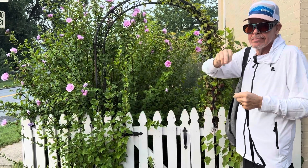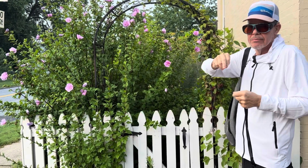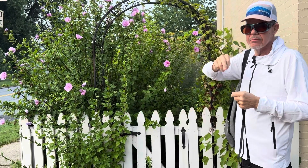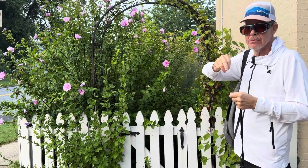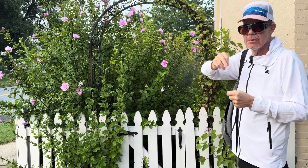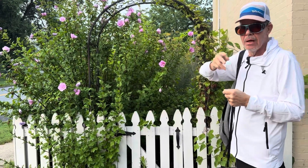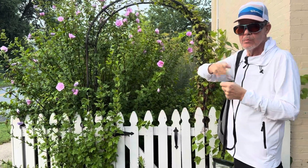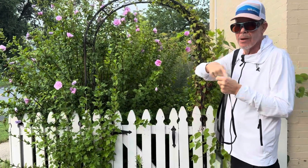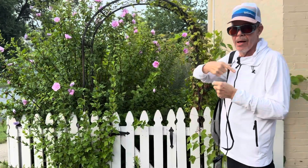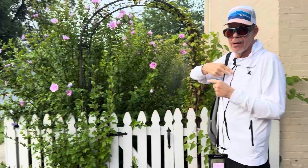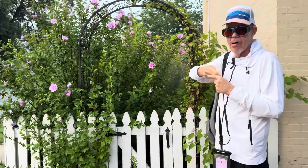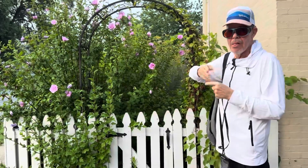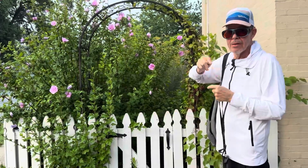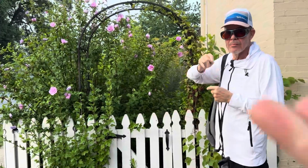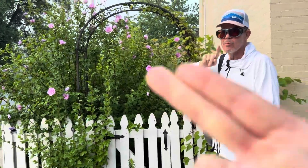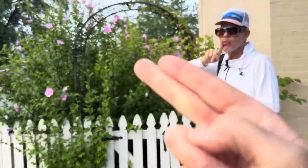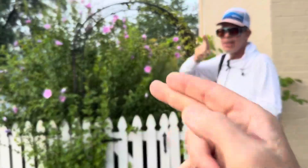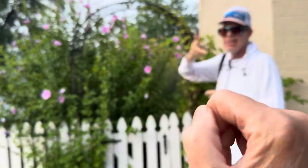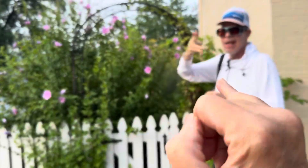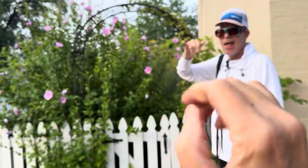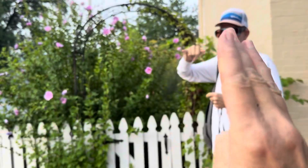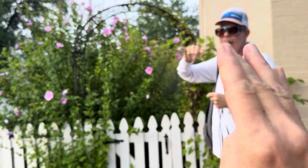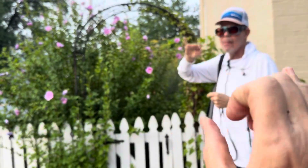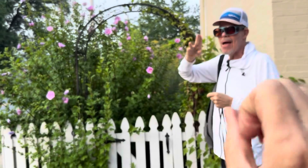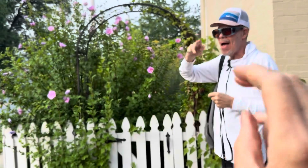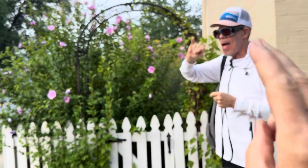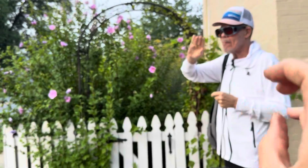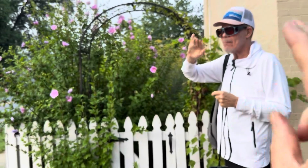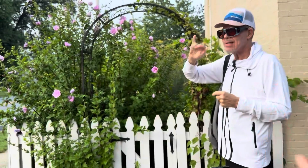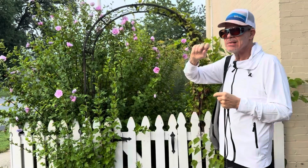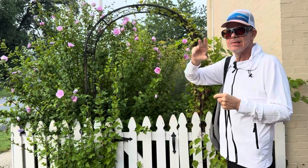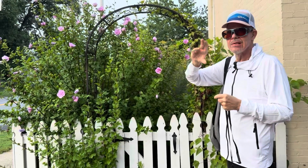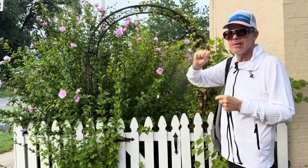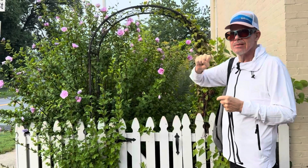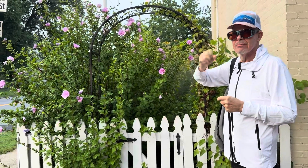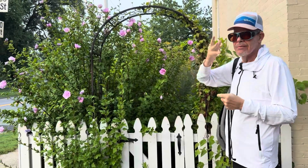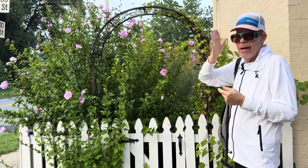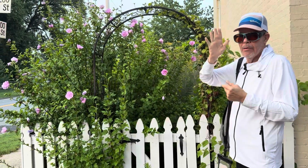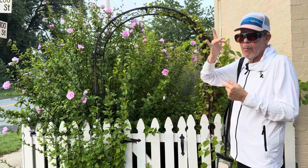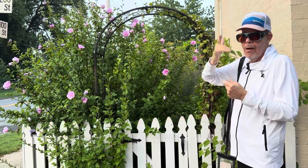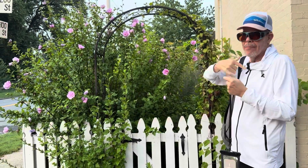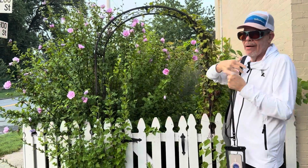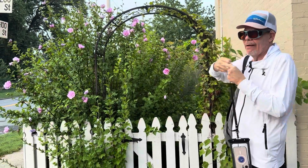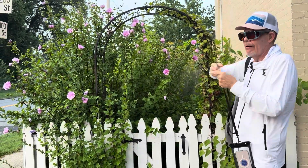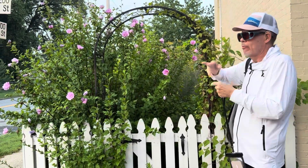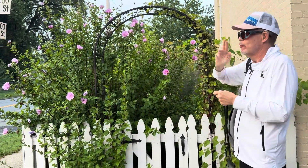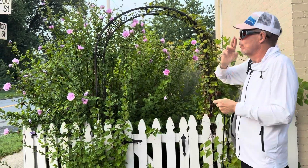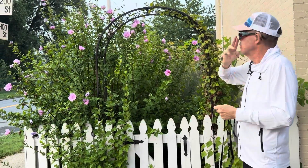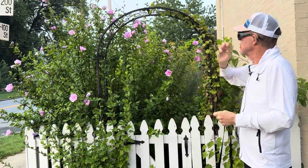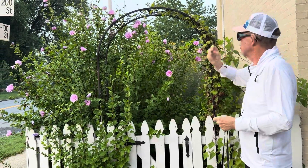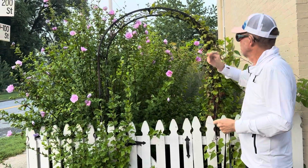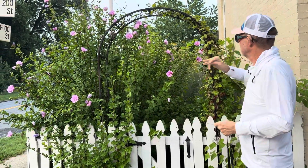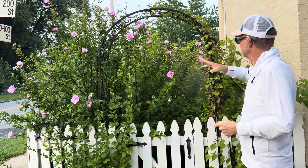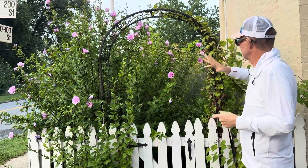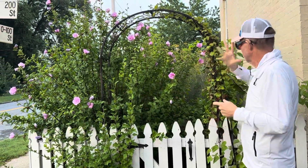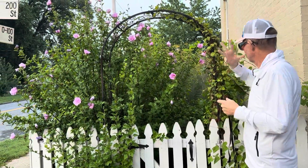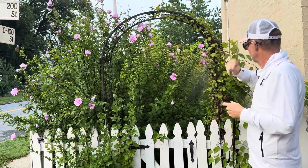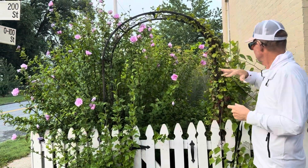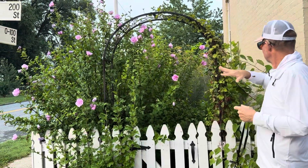Sharon. That's what I call it. Oh, it's really hibiscus. I don't know why I call it that.